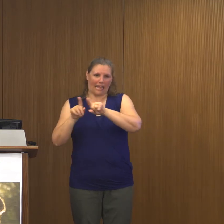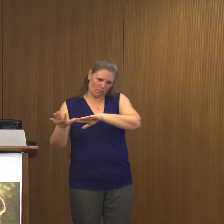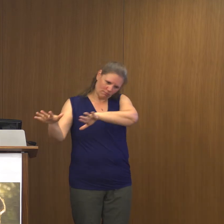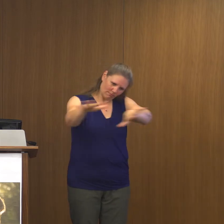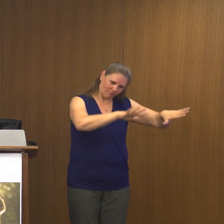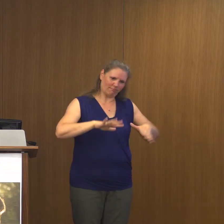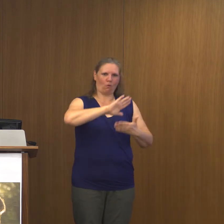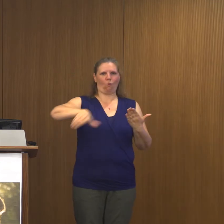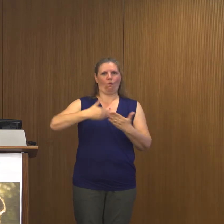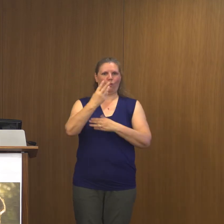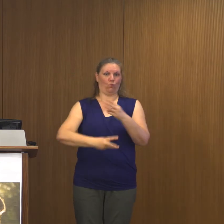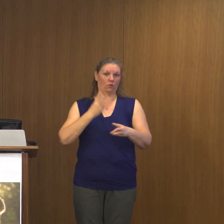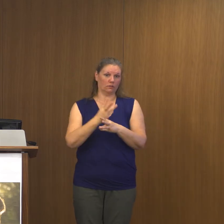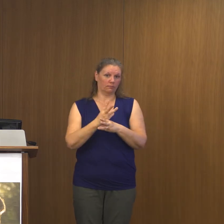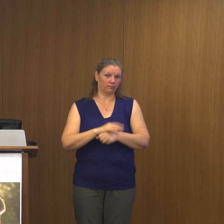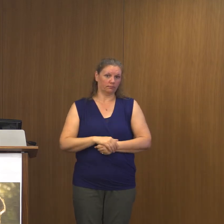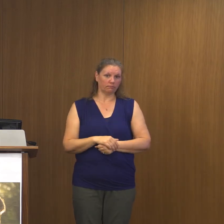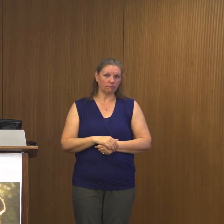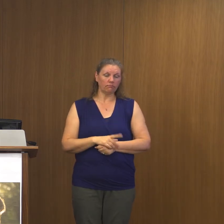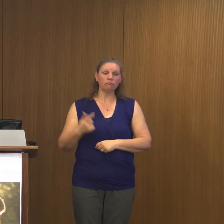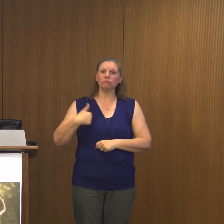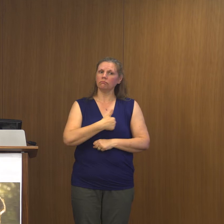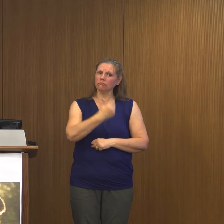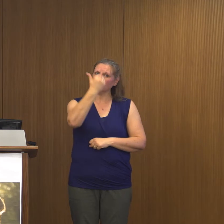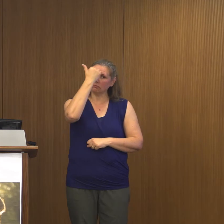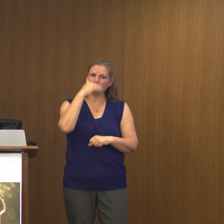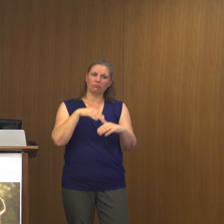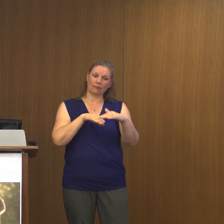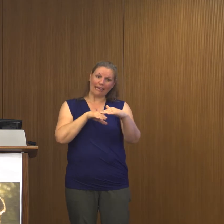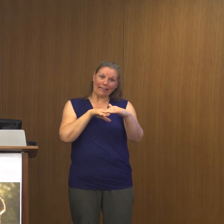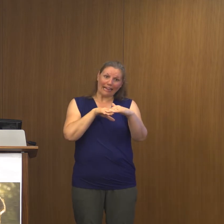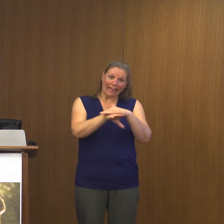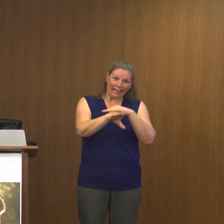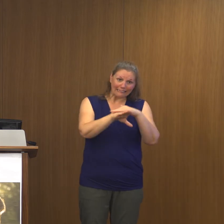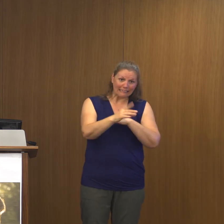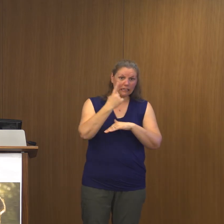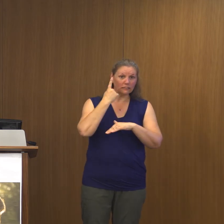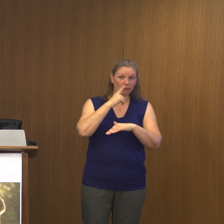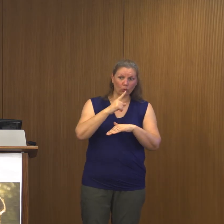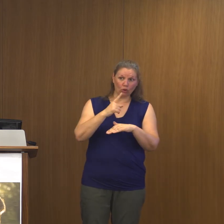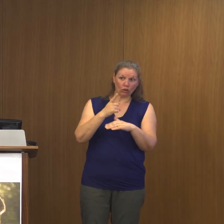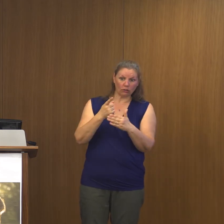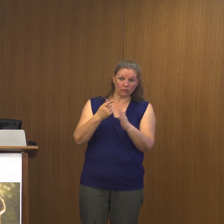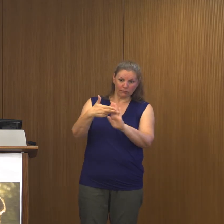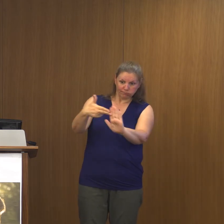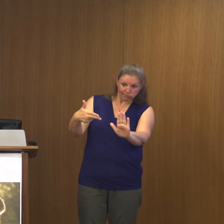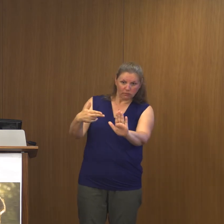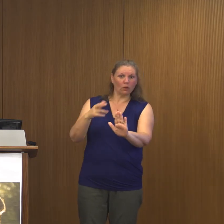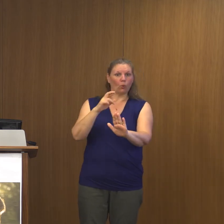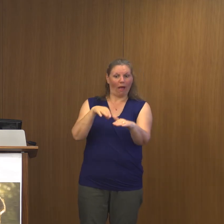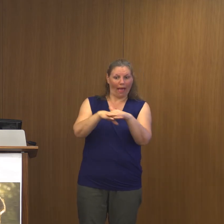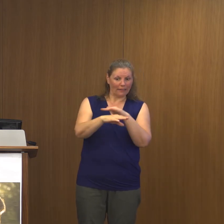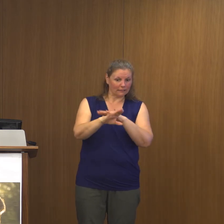world. We know that access to diagnosis, treatment, and family support is often inconsistent, so that's a challenge